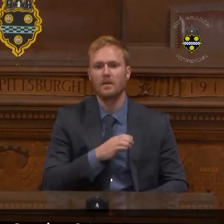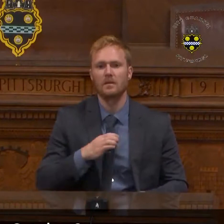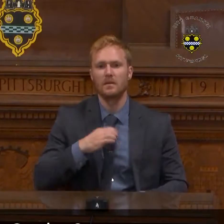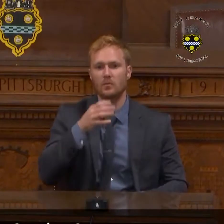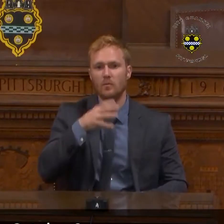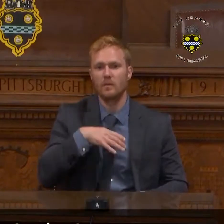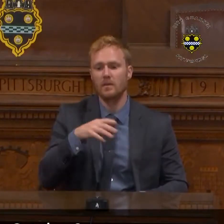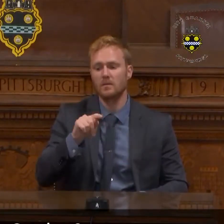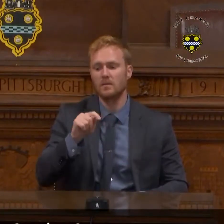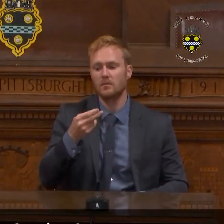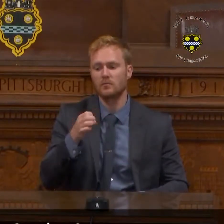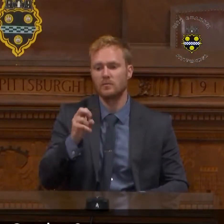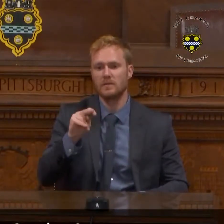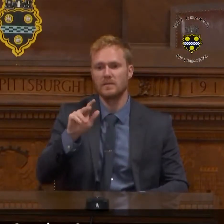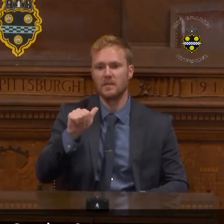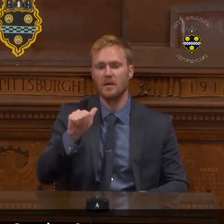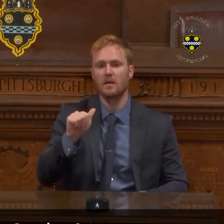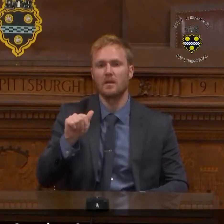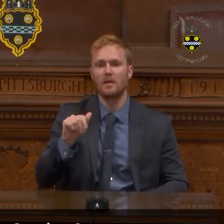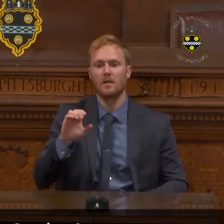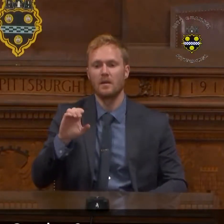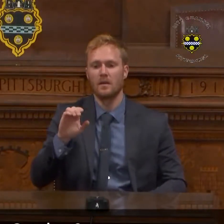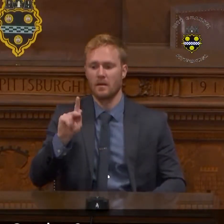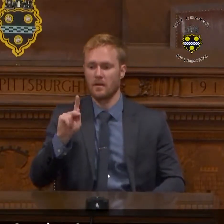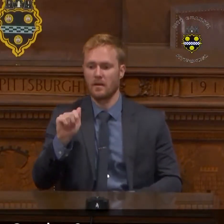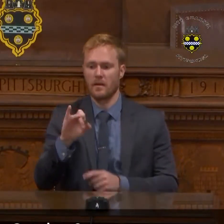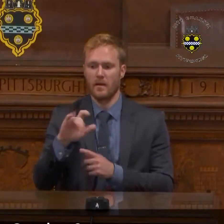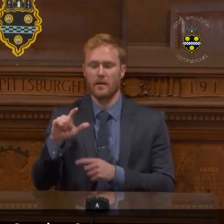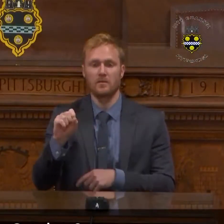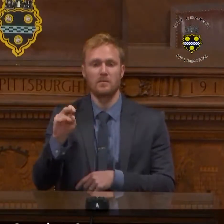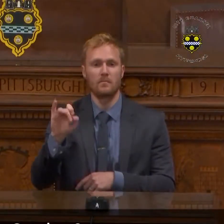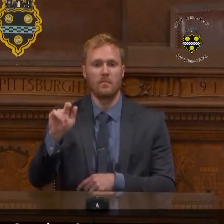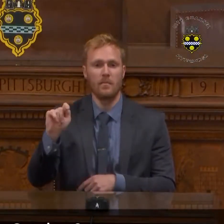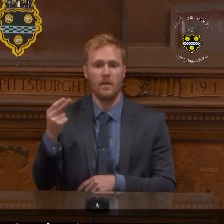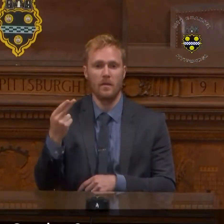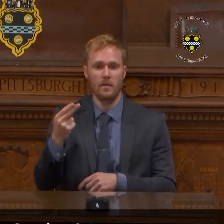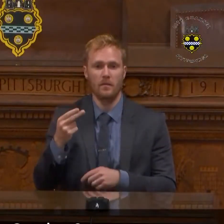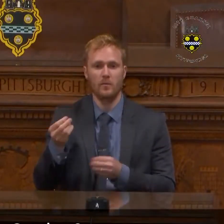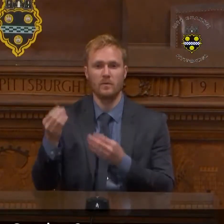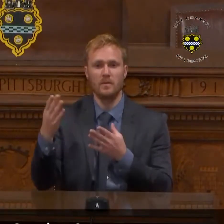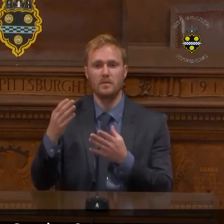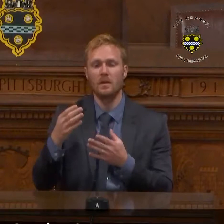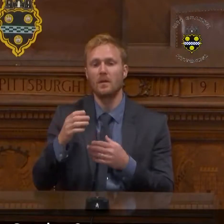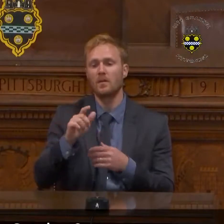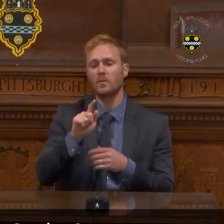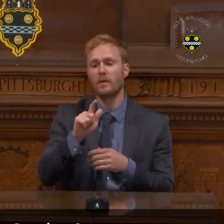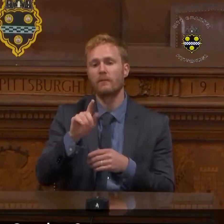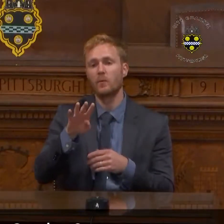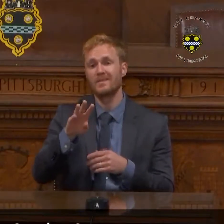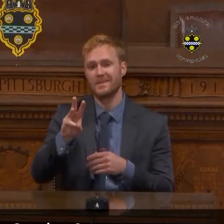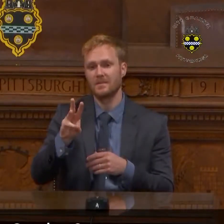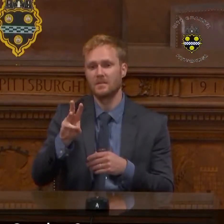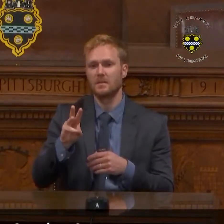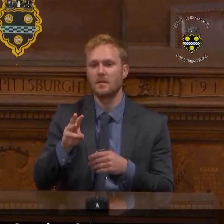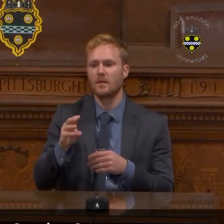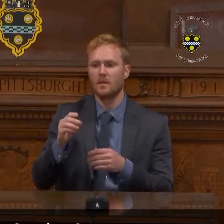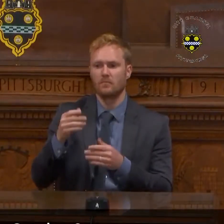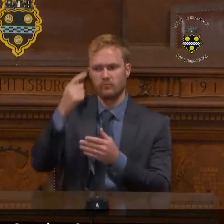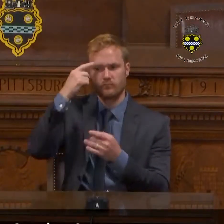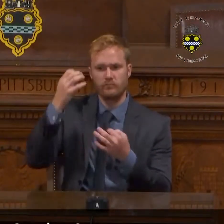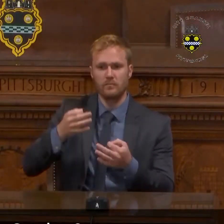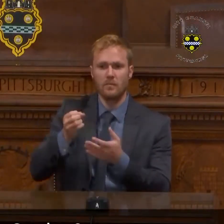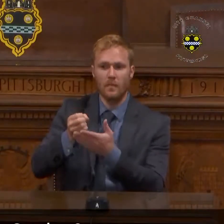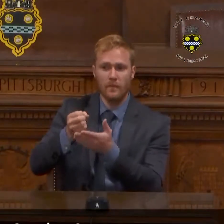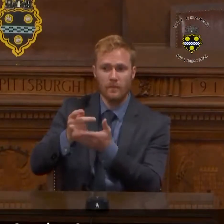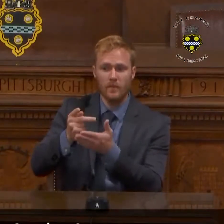Councilwoman Teresa Kale Smith presents Bill number 2146. Resolution authorizing the mayor and the